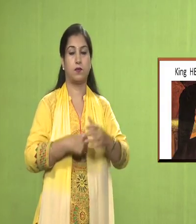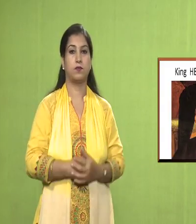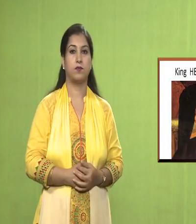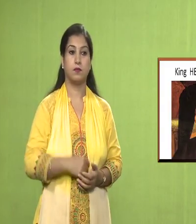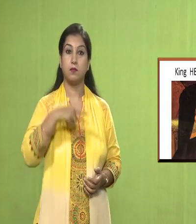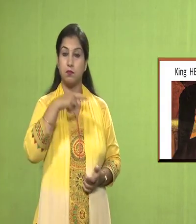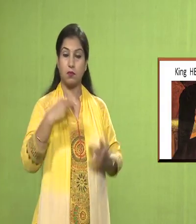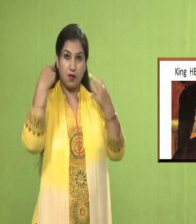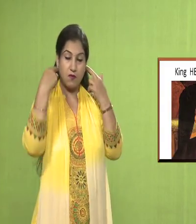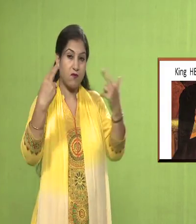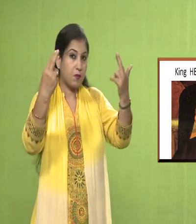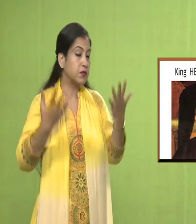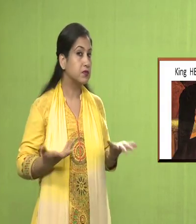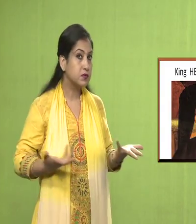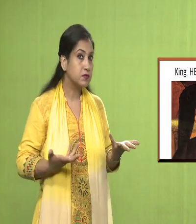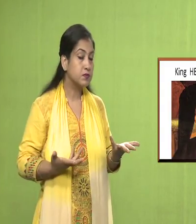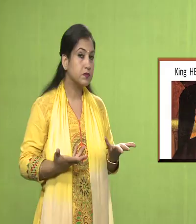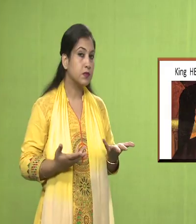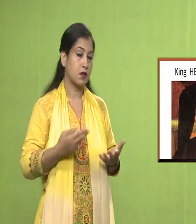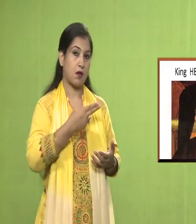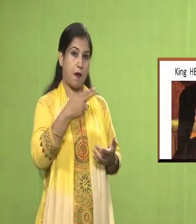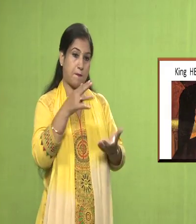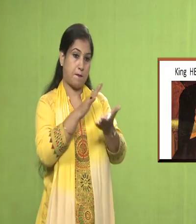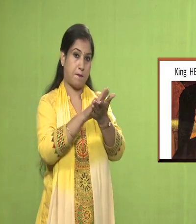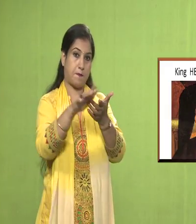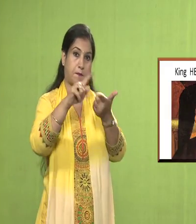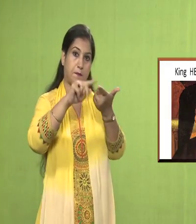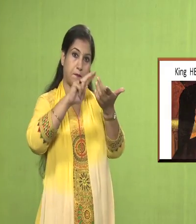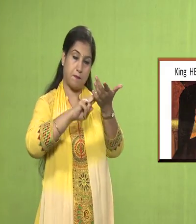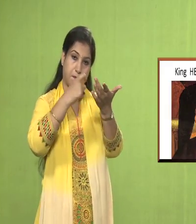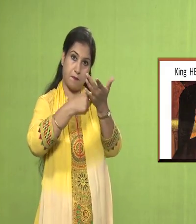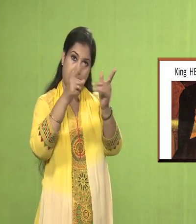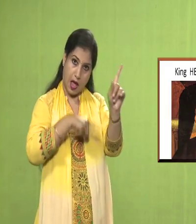and he is known as Henry the Navigator in history.